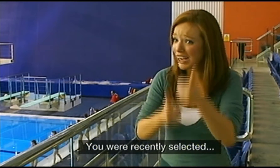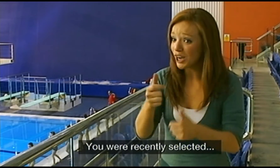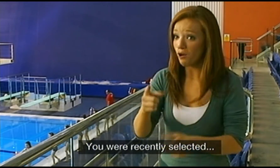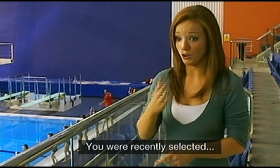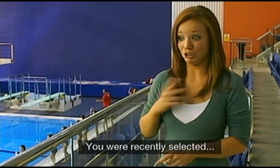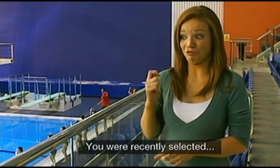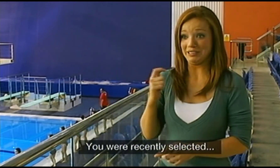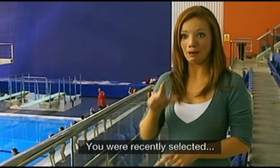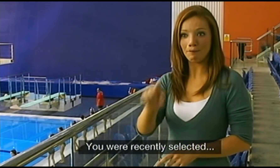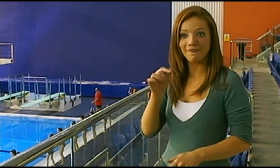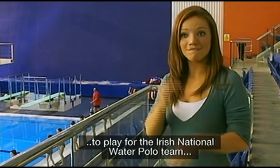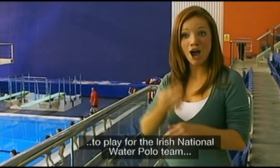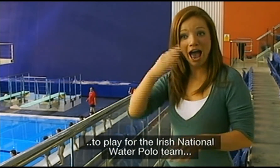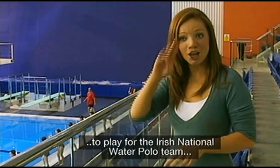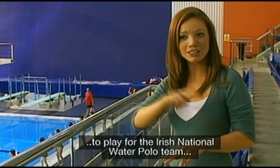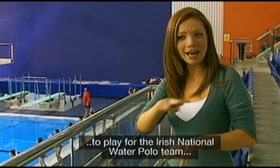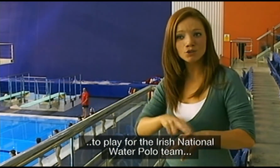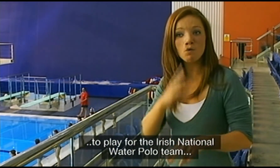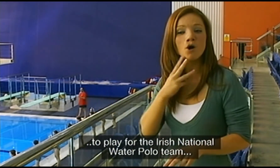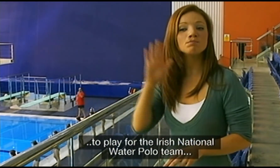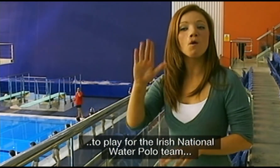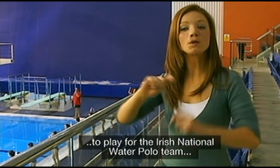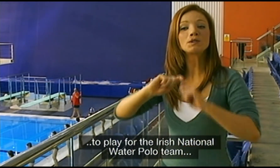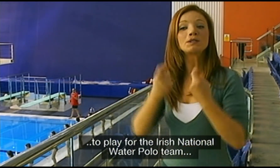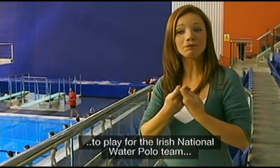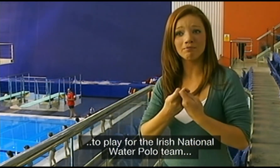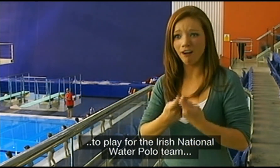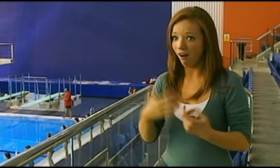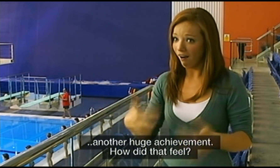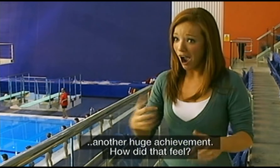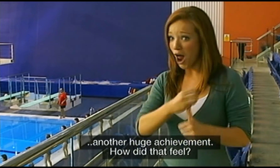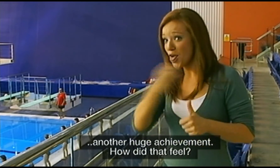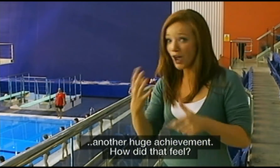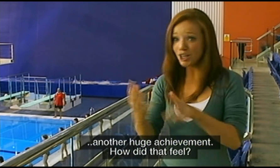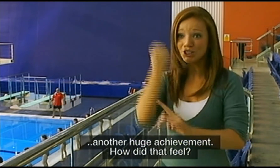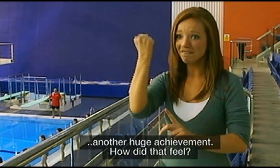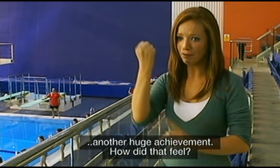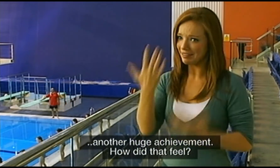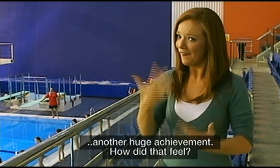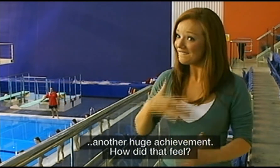You were recently selected to play for the Irish national water polo team, another huge achievement. How did that